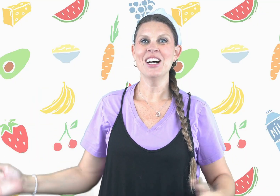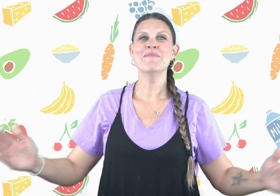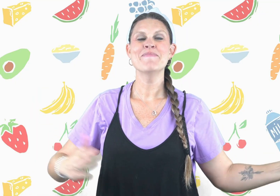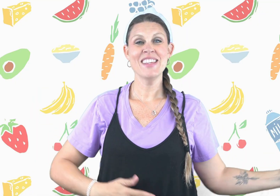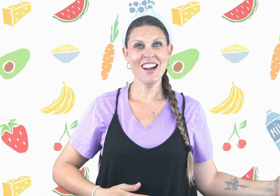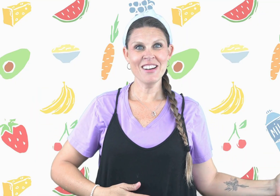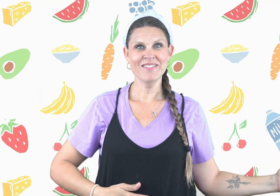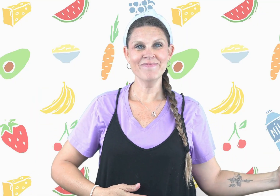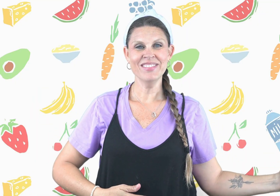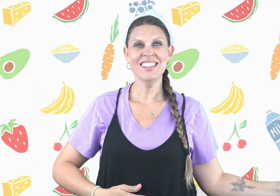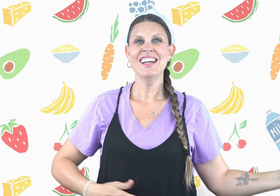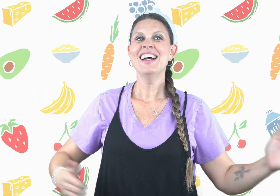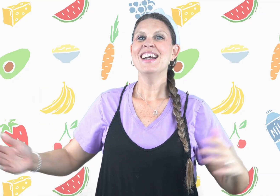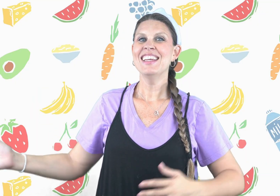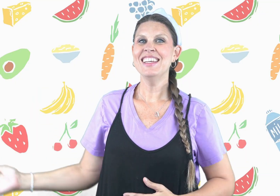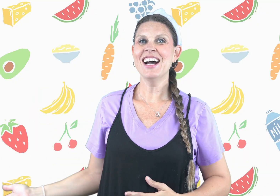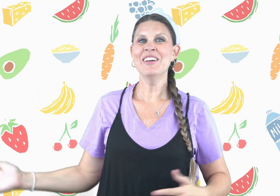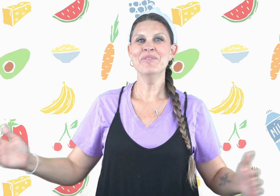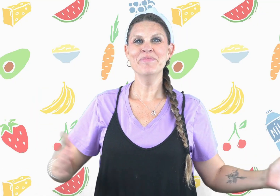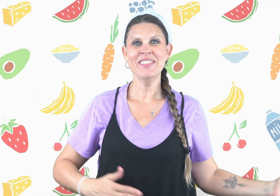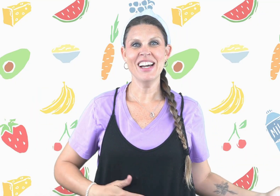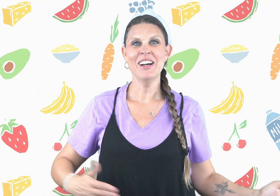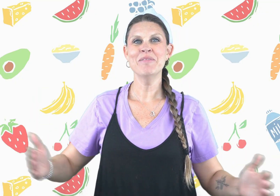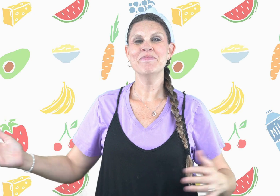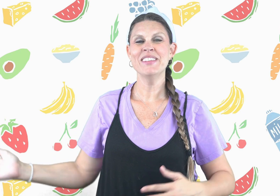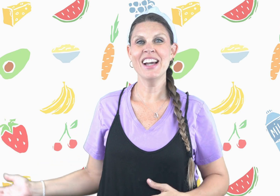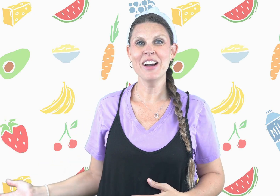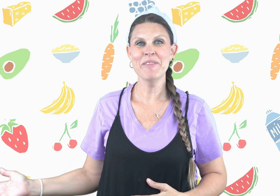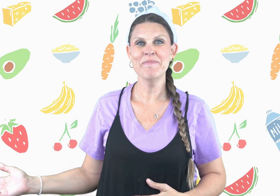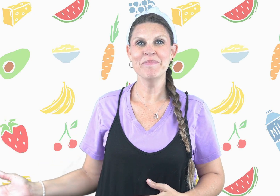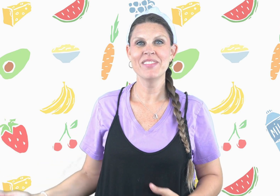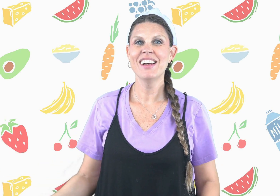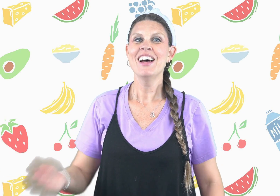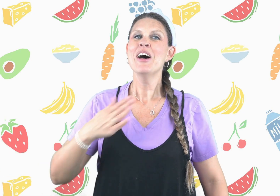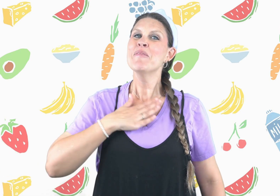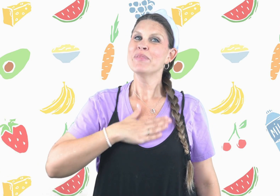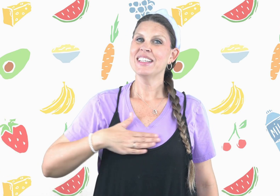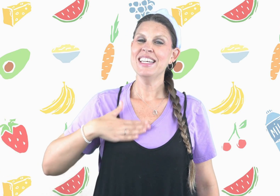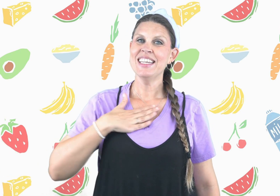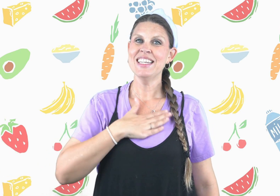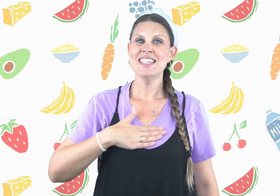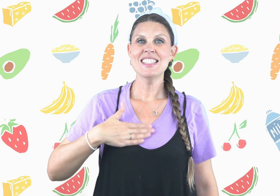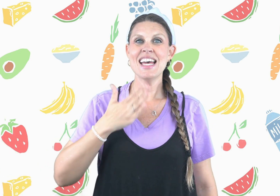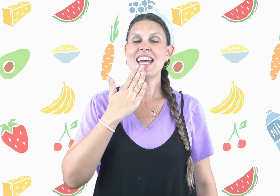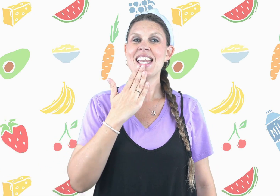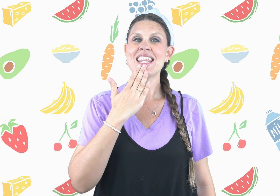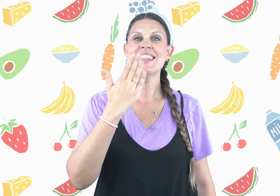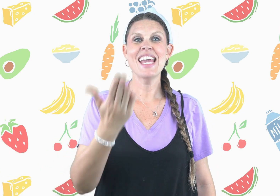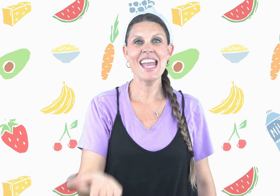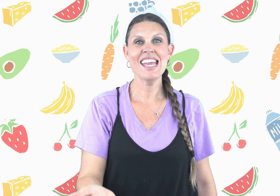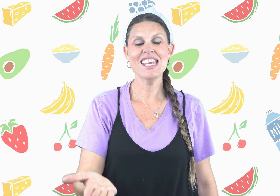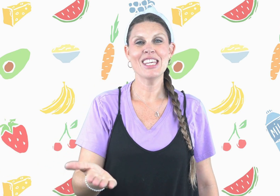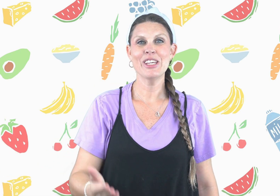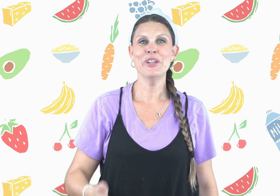yum, yum. Yum, yum, yum. Please and thank